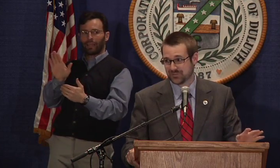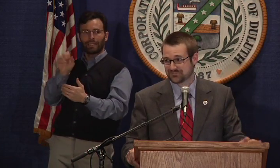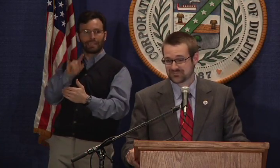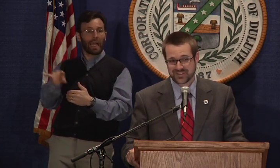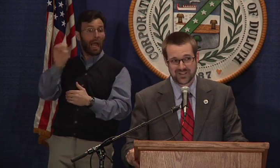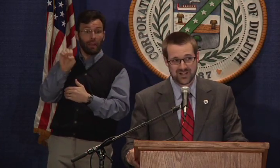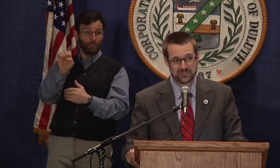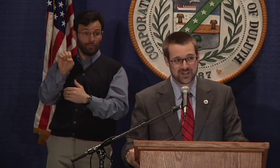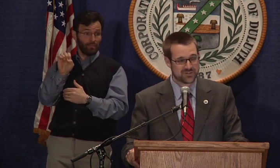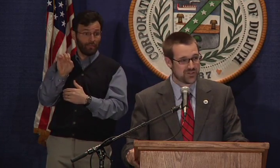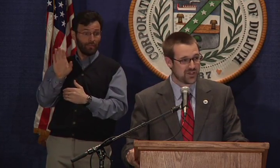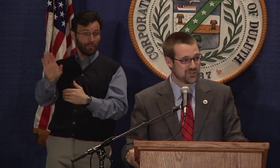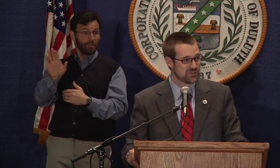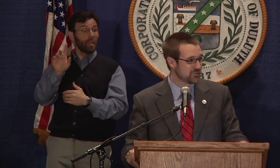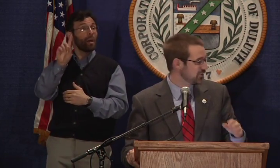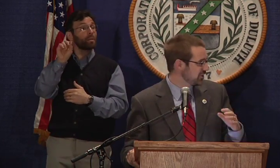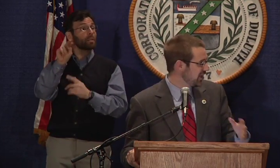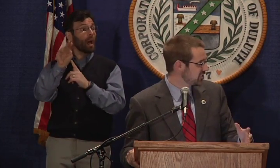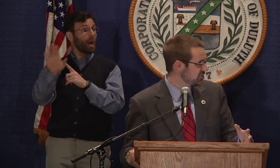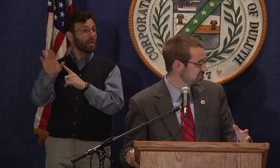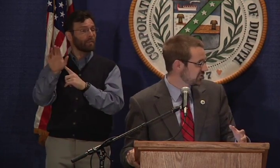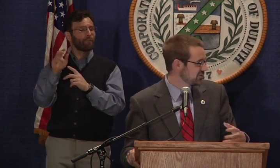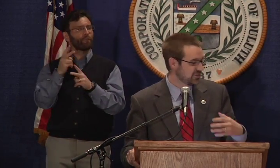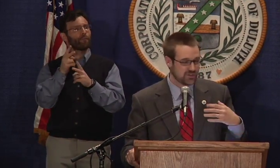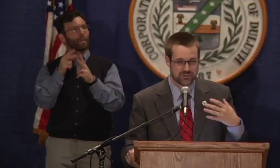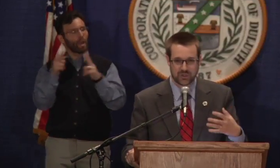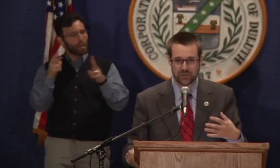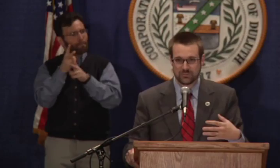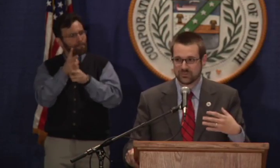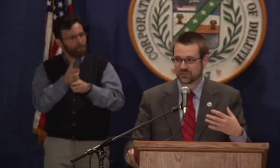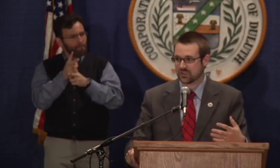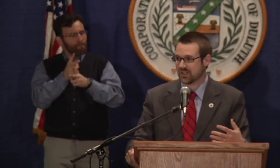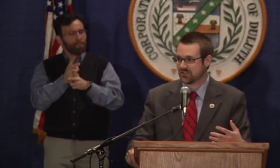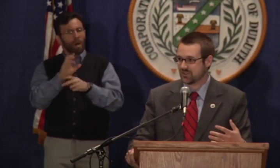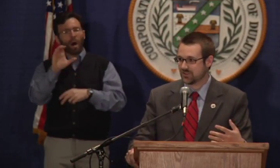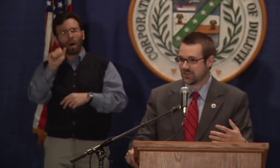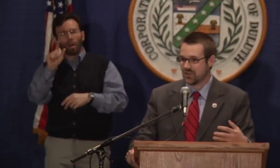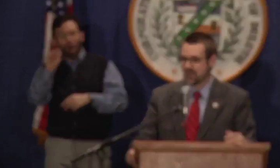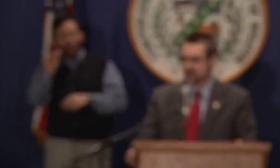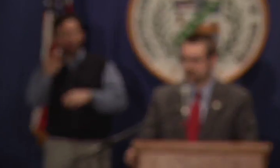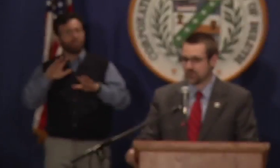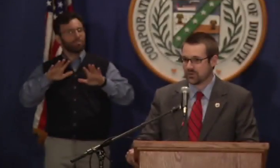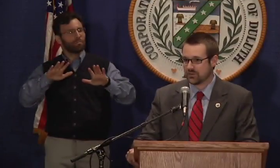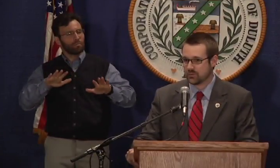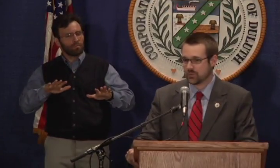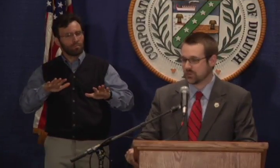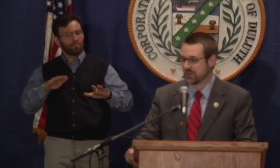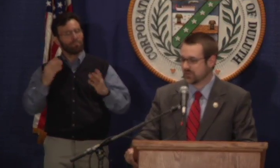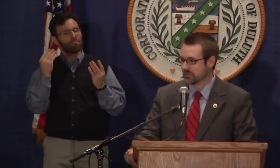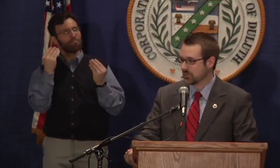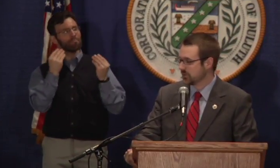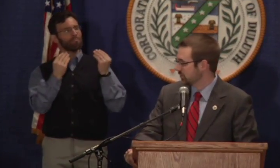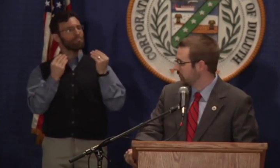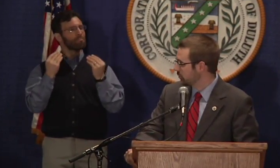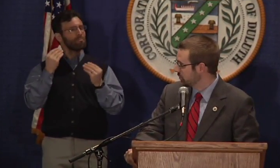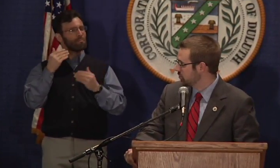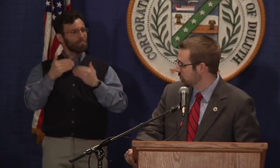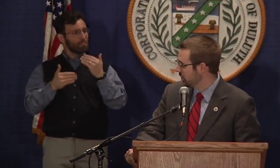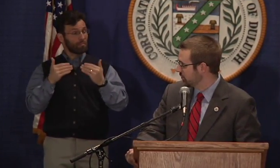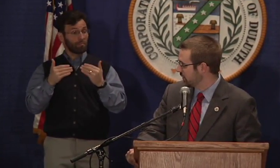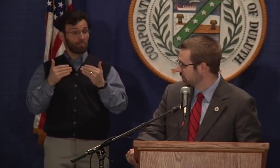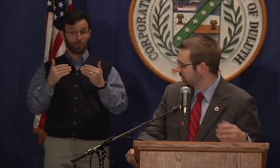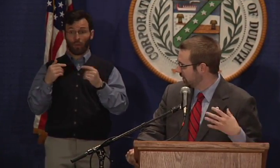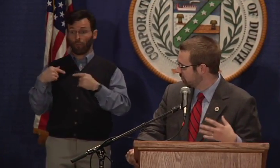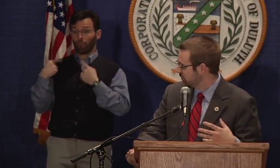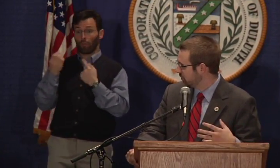know him at all. Don's style is very cautious. It's calm, it's collected, and so over the last couple of years, I've really